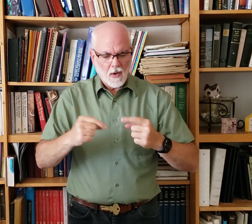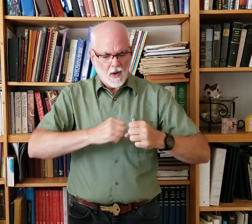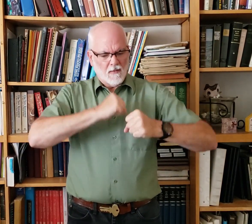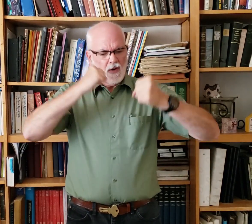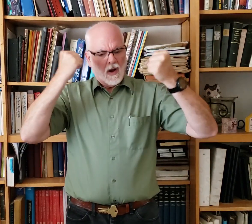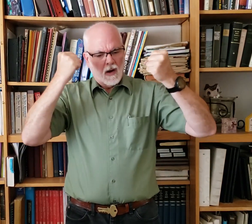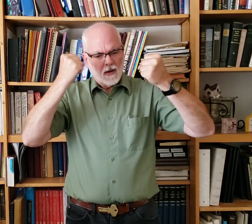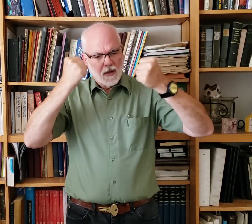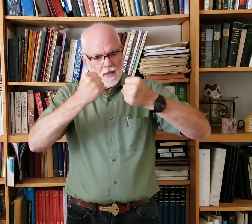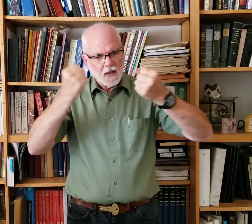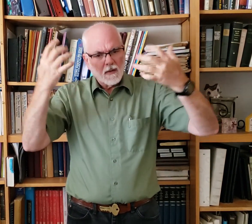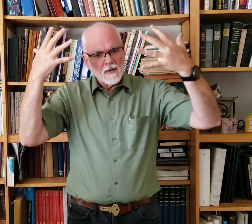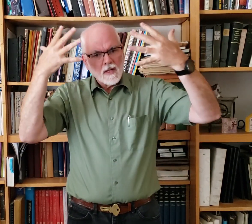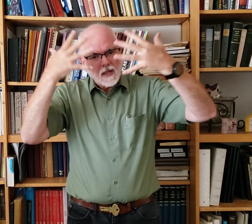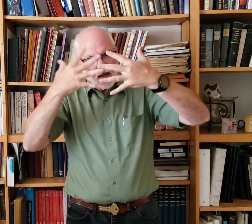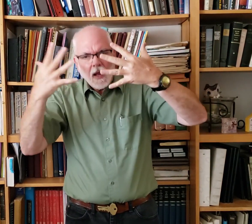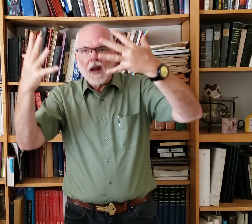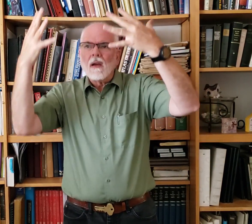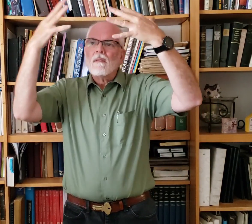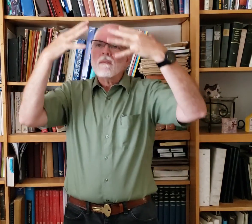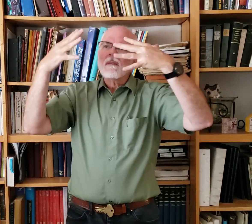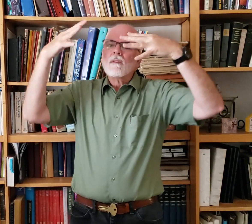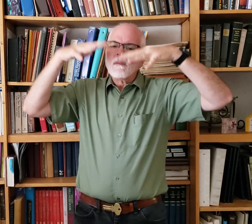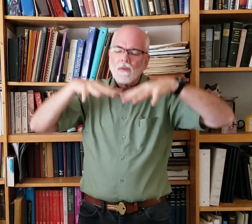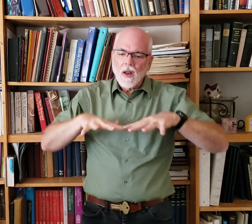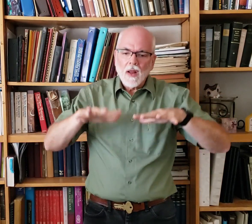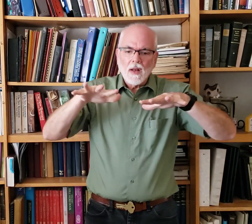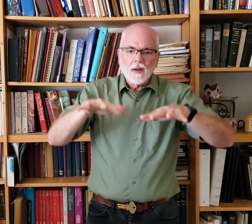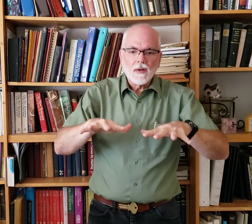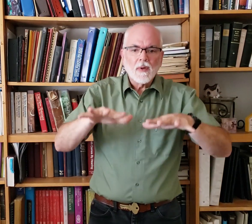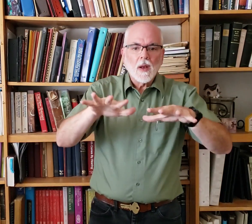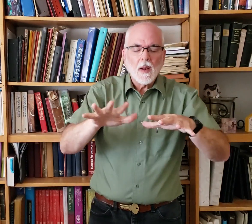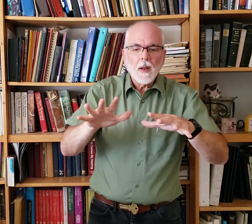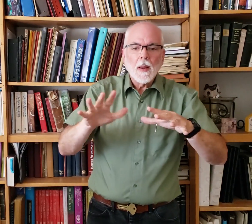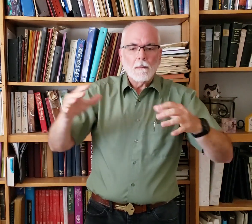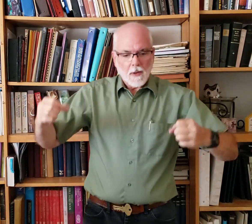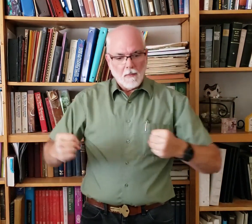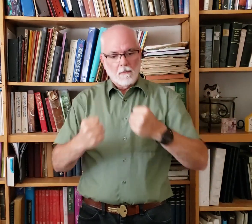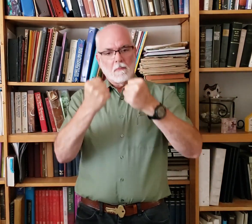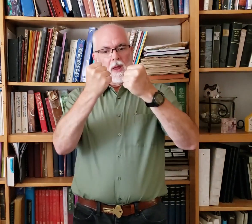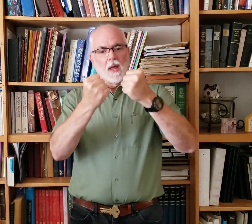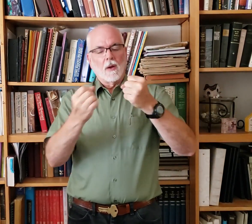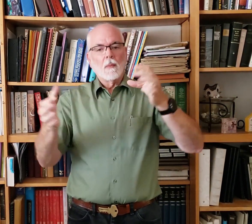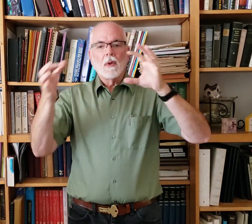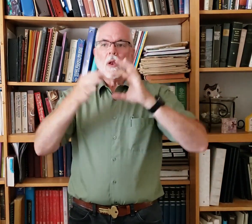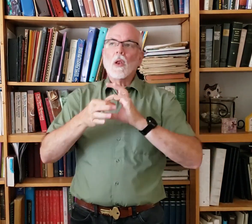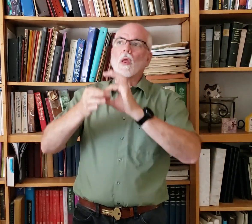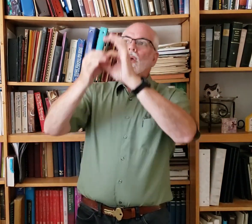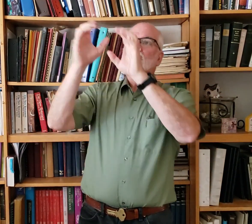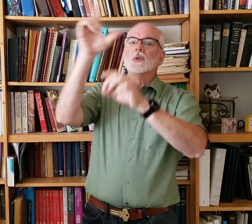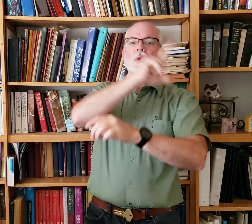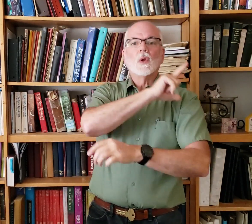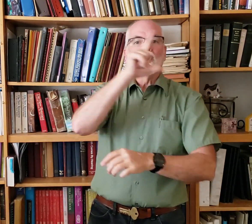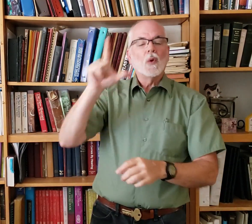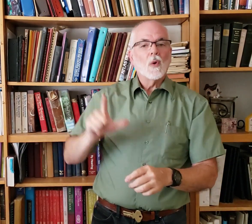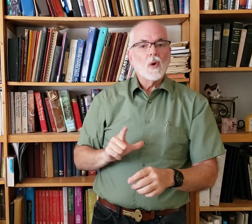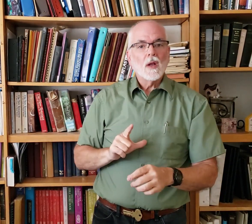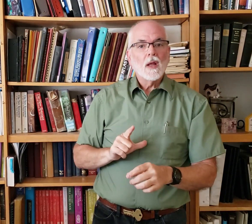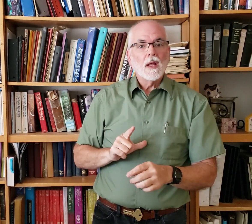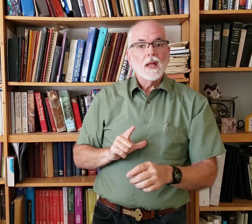of darkness comes in like a flood, the battle belongs to the Lord. He's